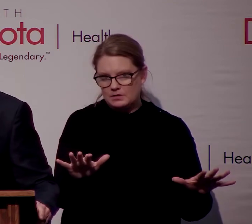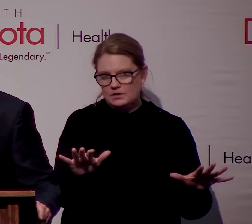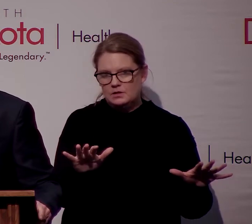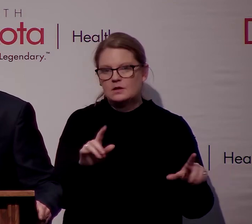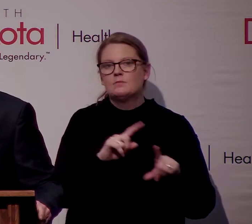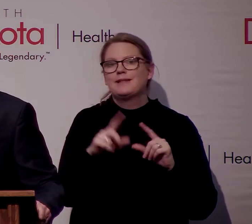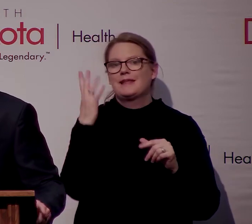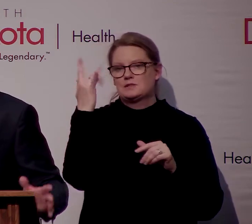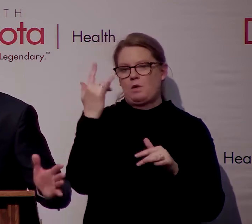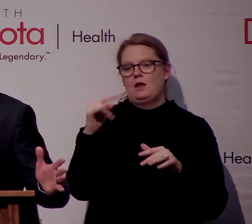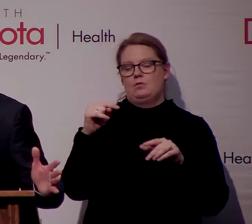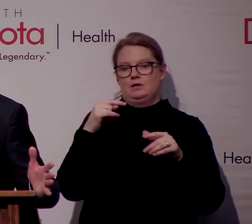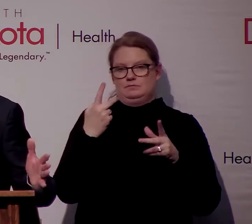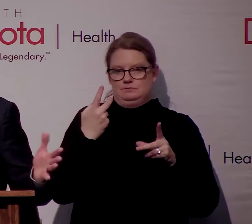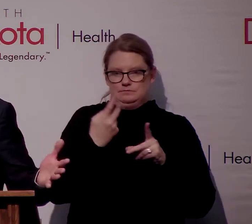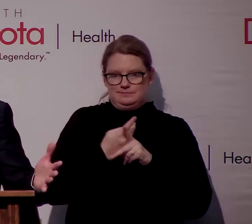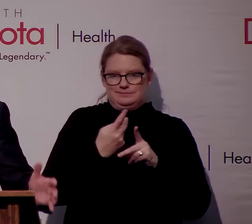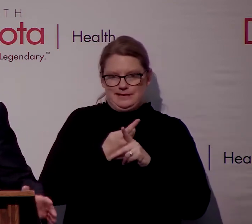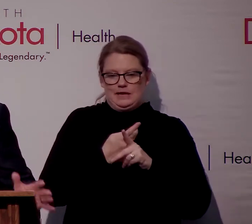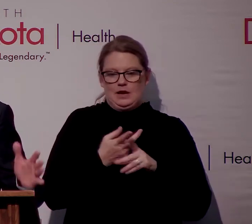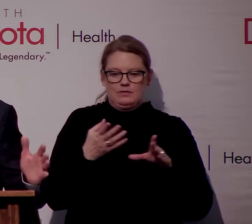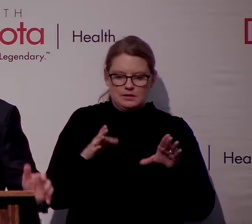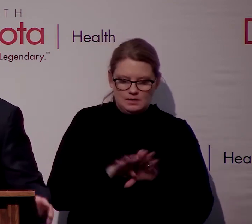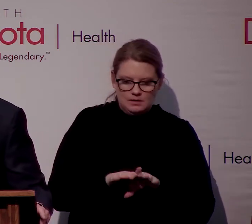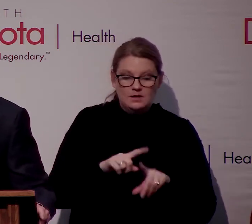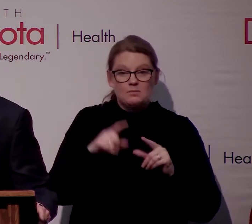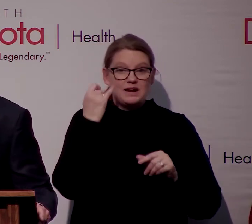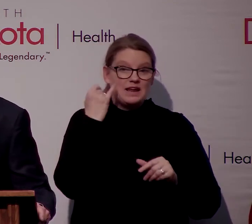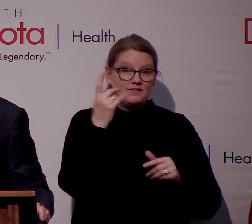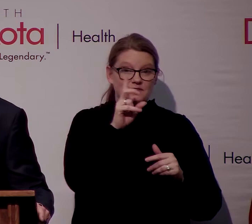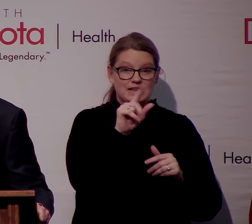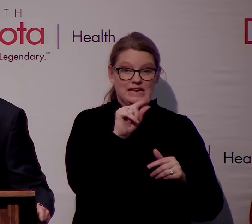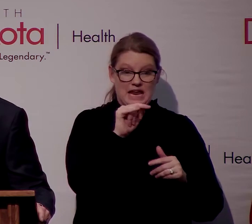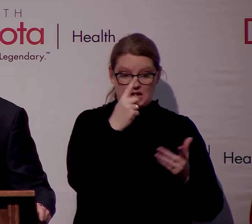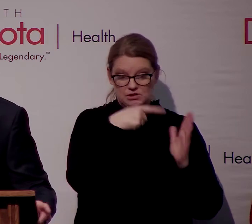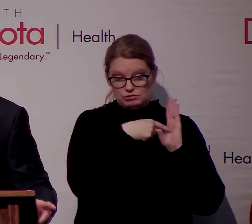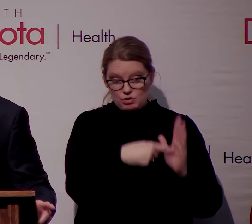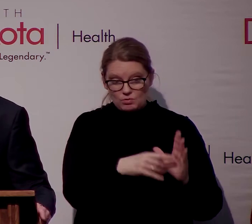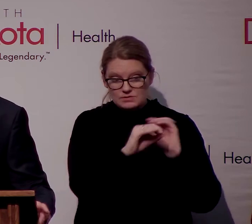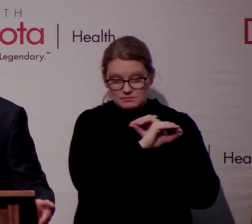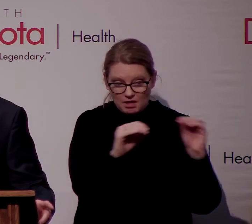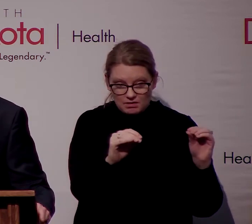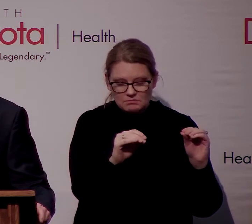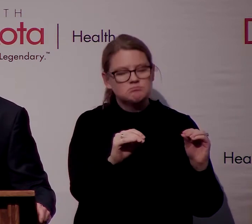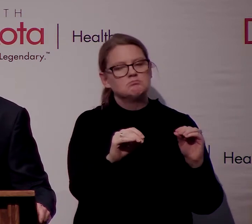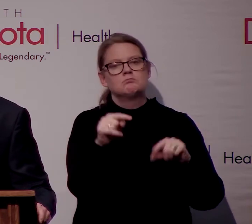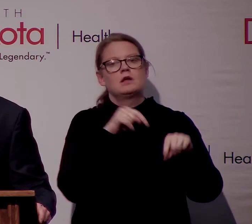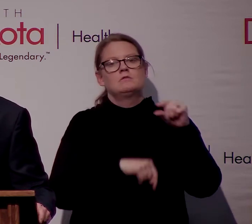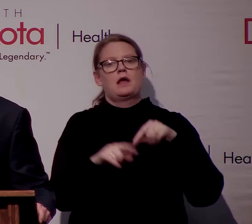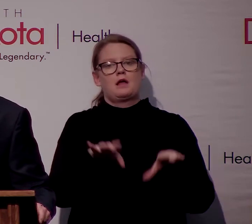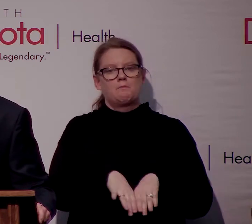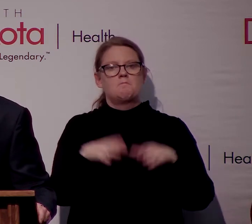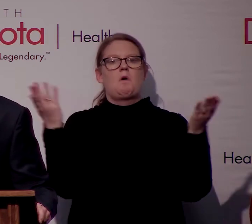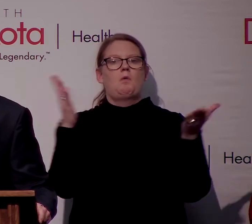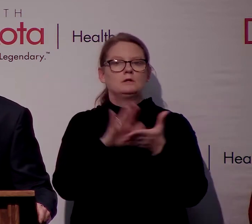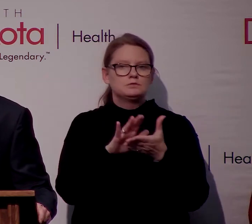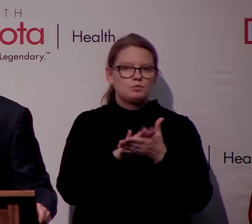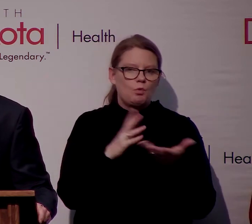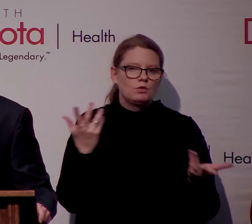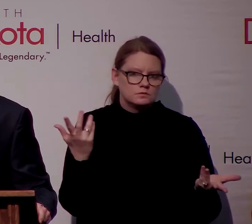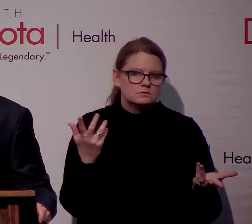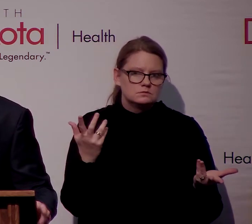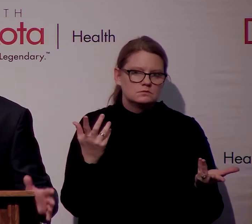taking the action. But if we got the data and the data shows us we're not there, then we can step back down again, reopen schools, or take other precautions